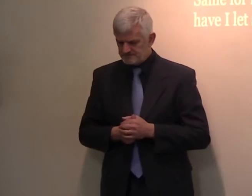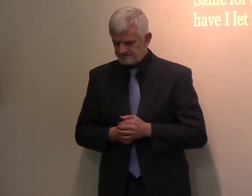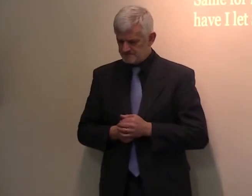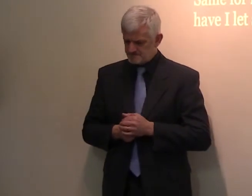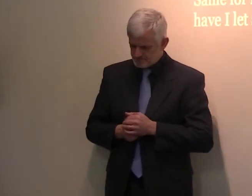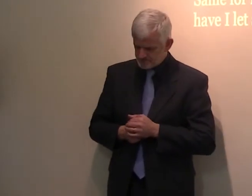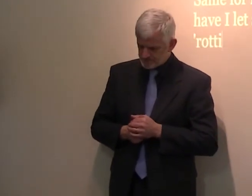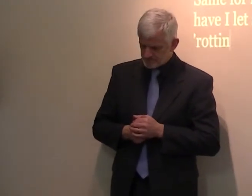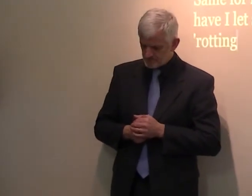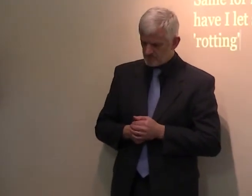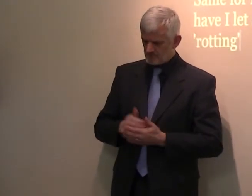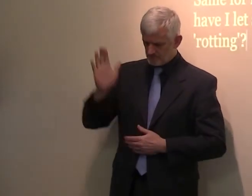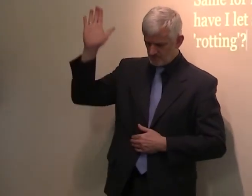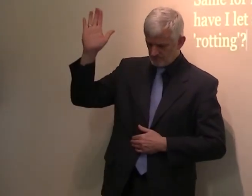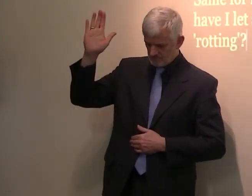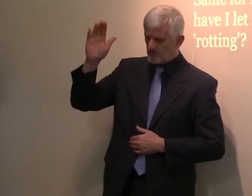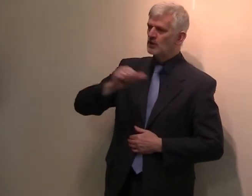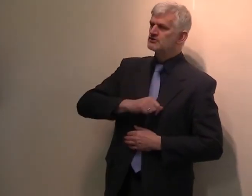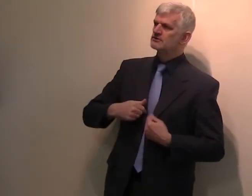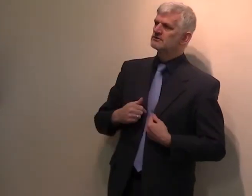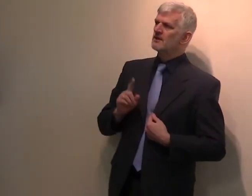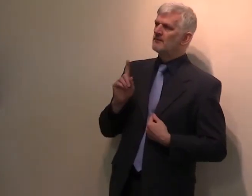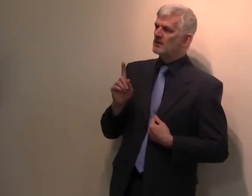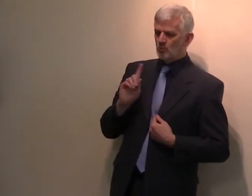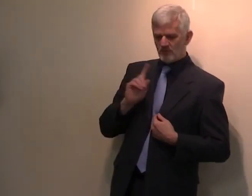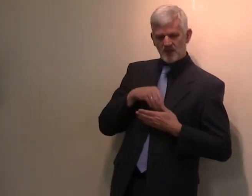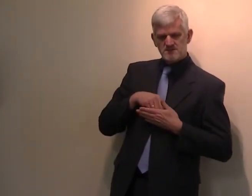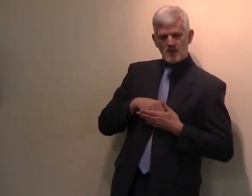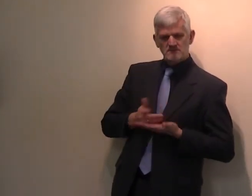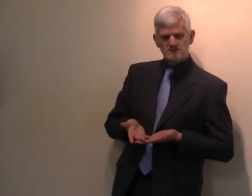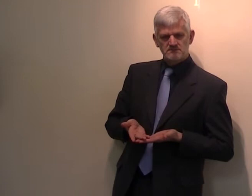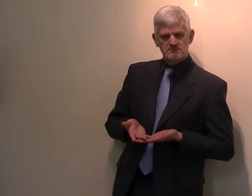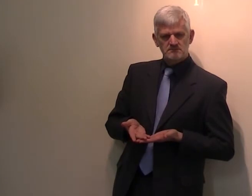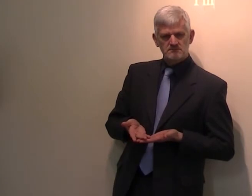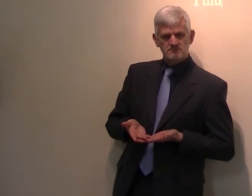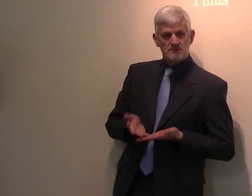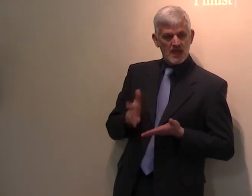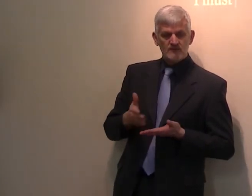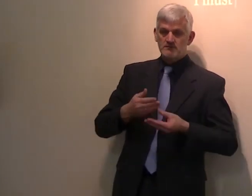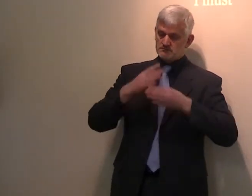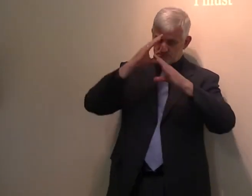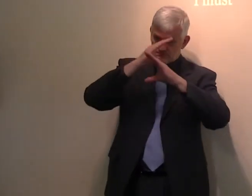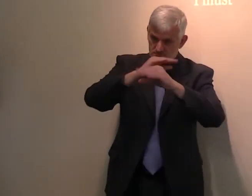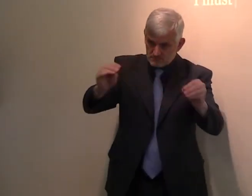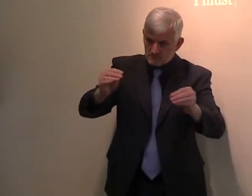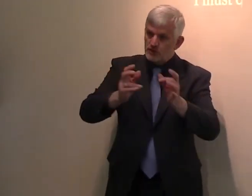a professor, not a possessor. We have to profess the Lord Jesus Christ, but also we have to possess him and